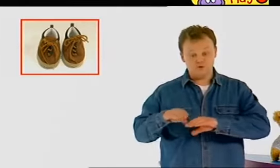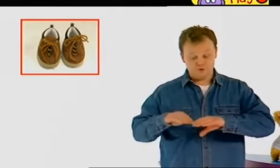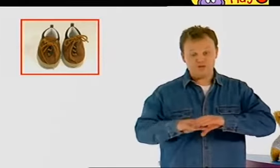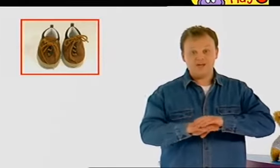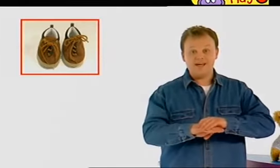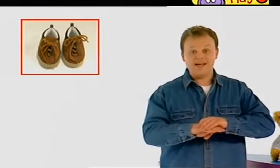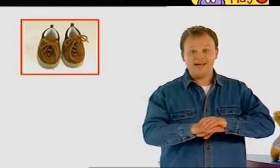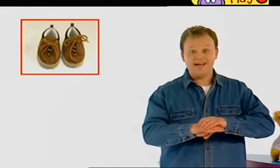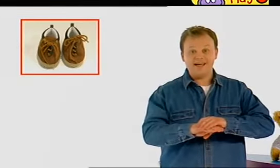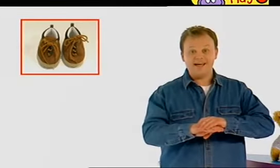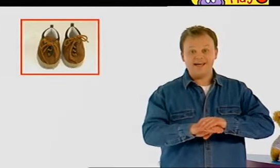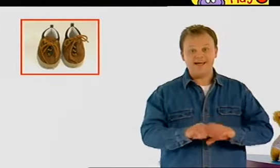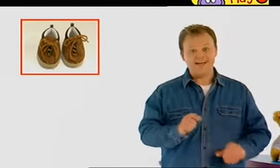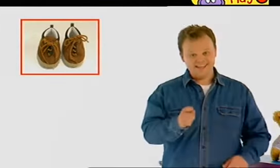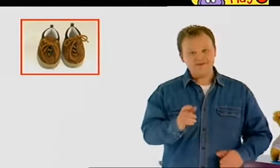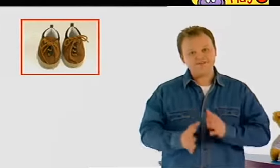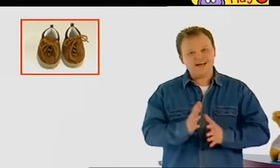Shoes. You sign.